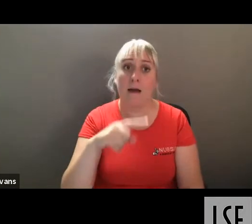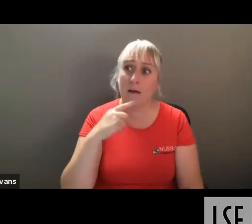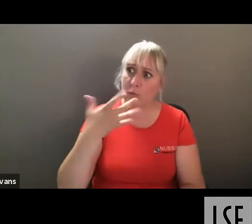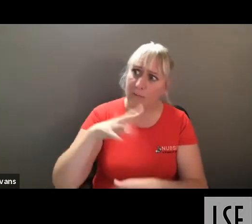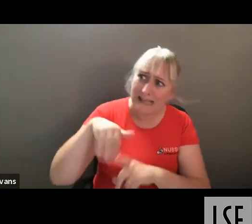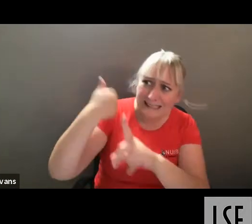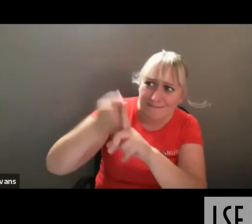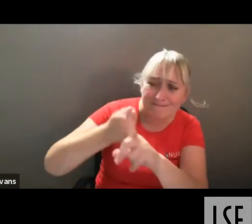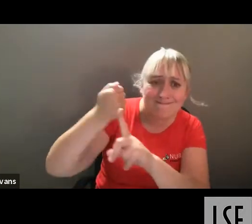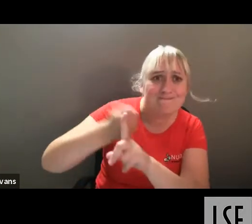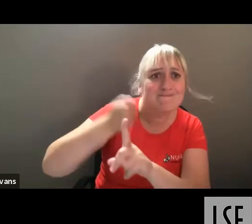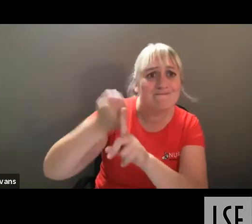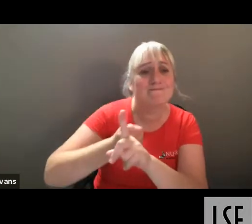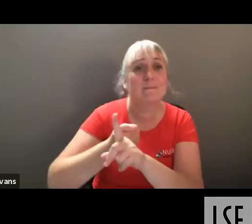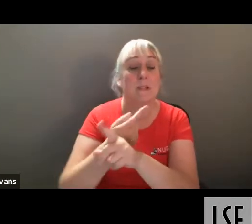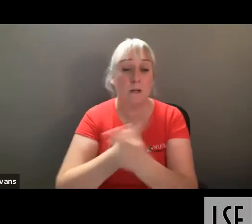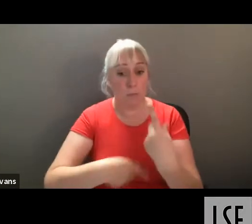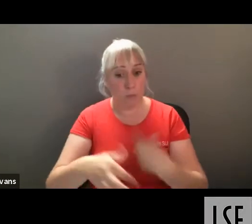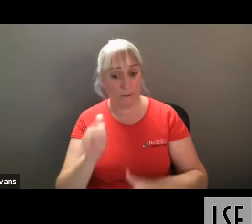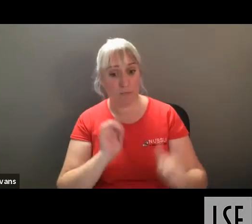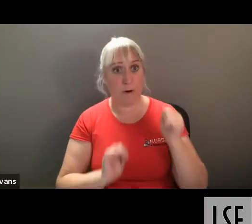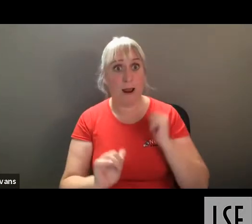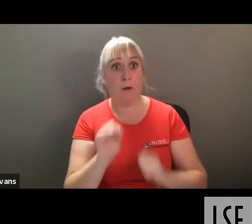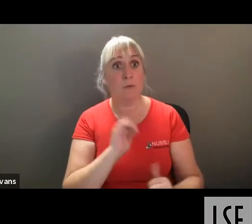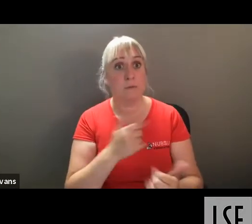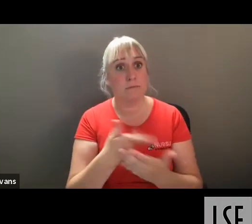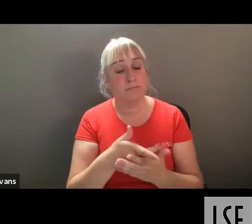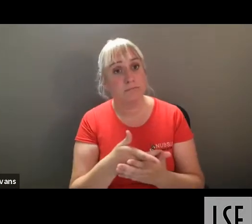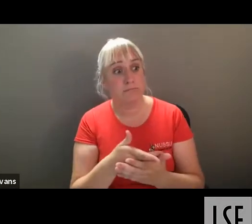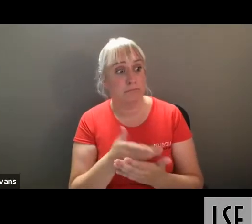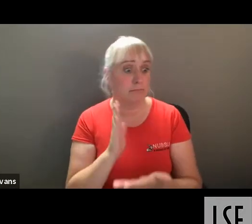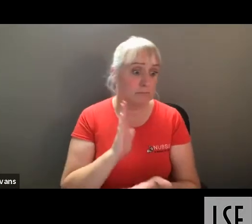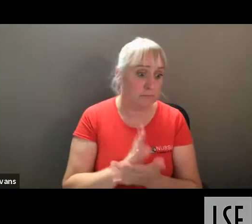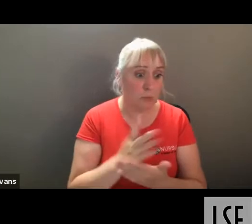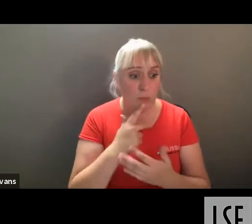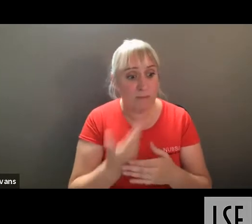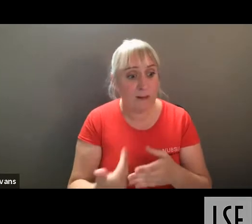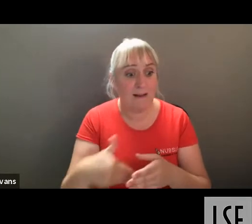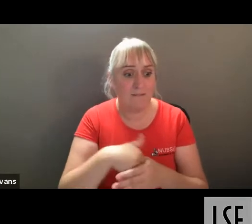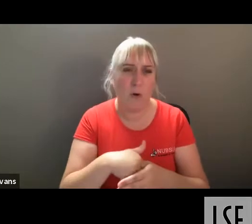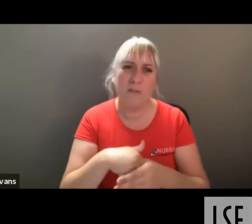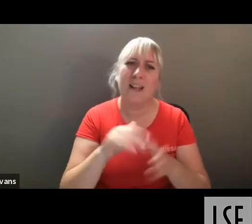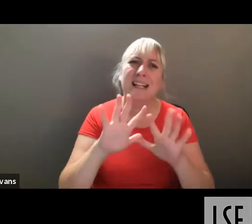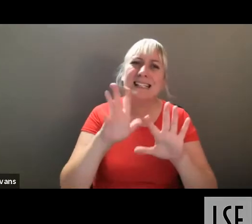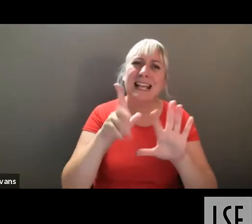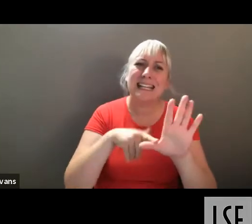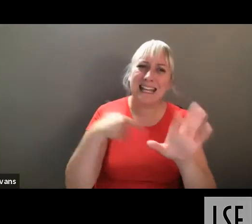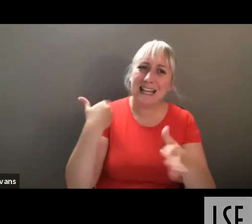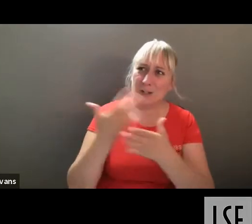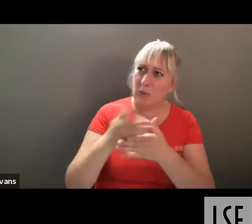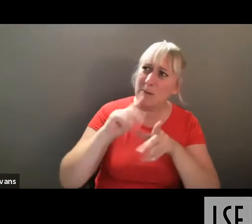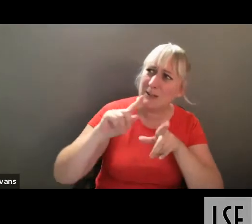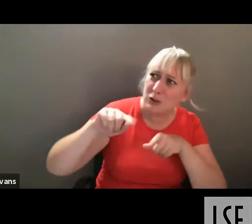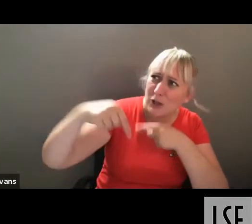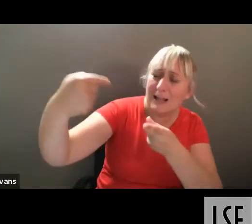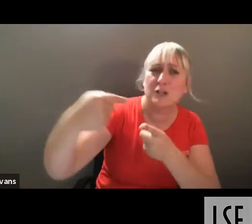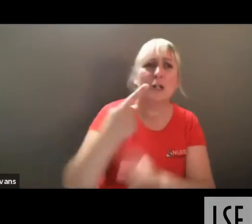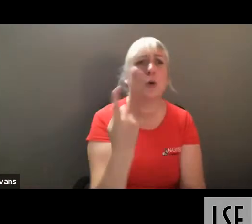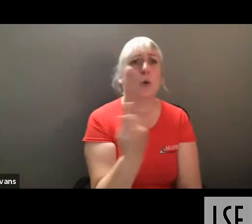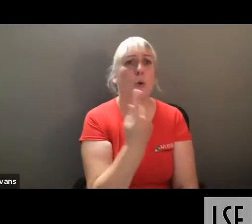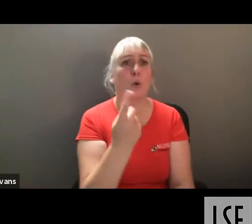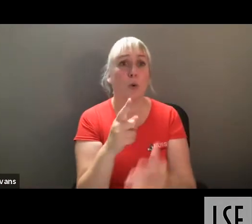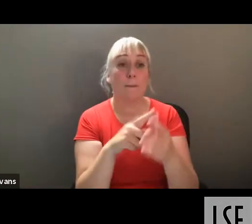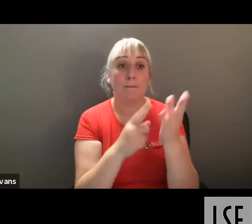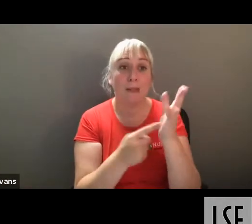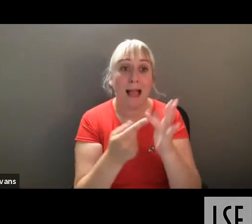Credit, and we're proud to have had virtually 10 years of challenging Atos,